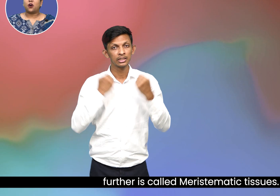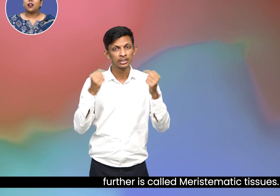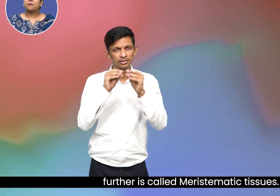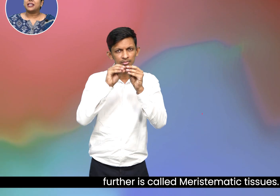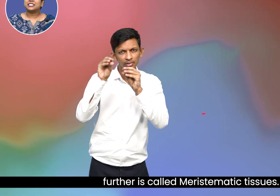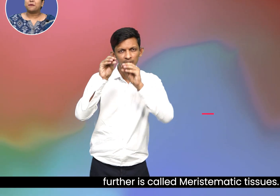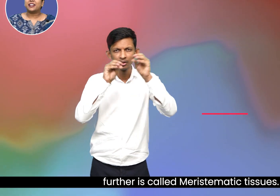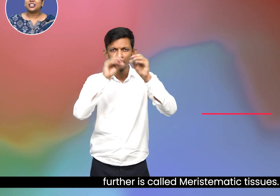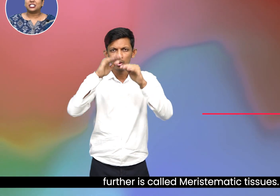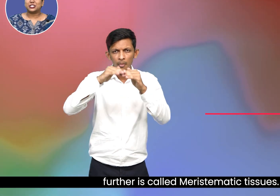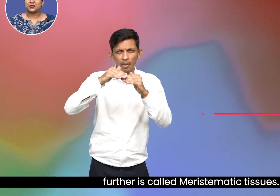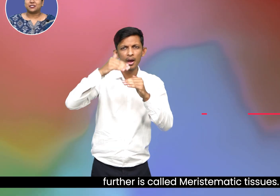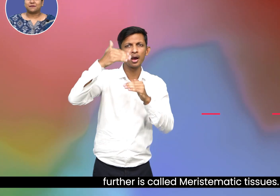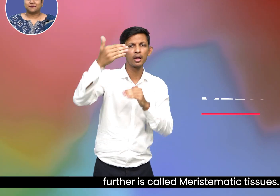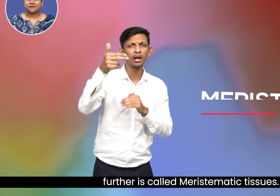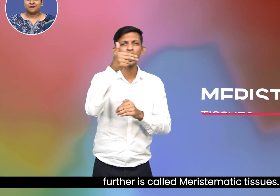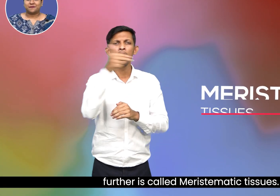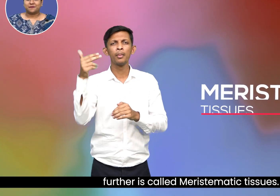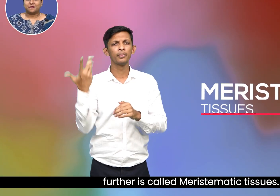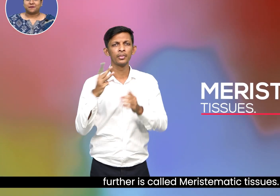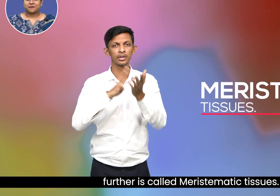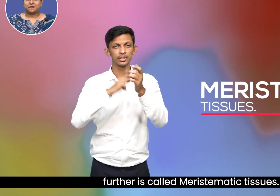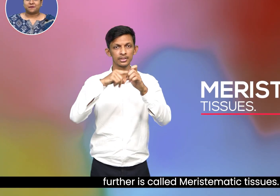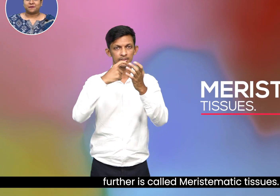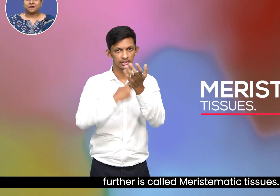is called meristematic tissues.